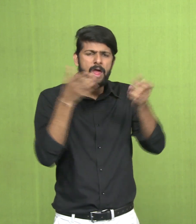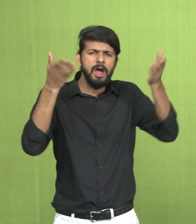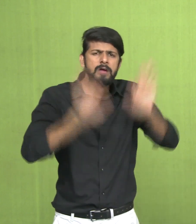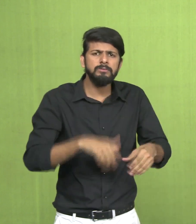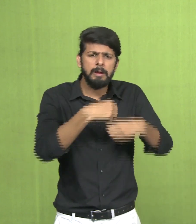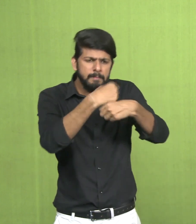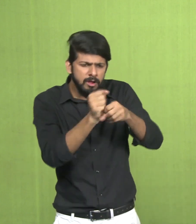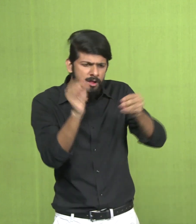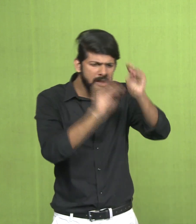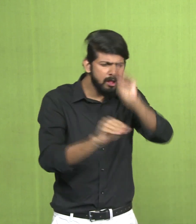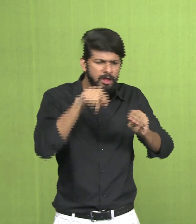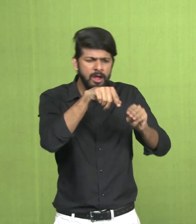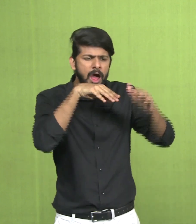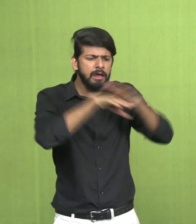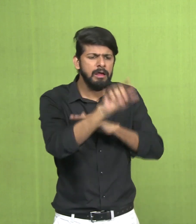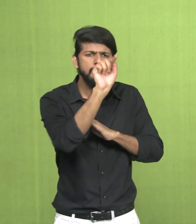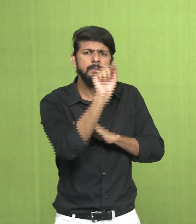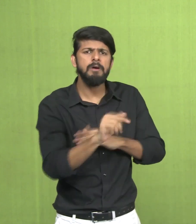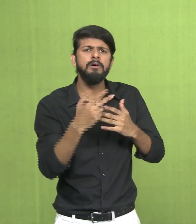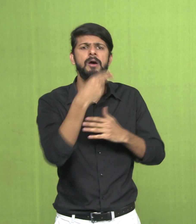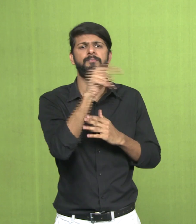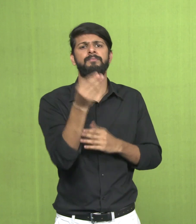Name the technique used for casting the dancing girl.